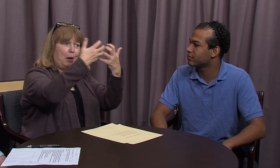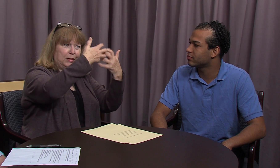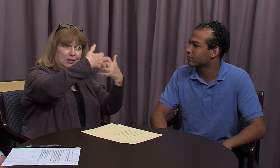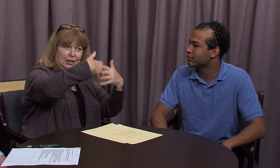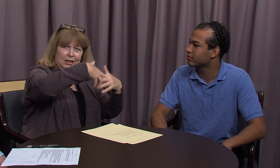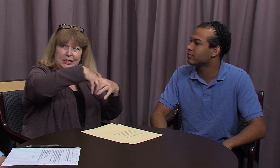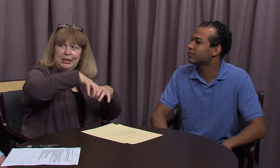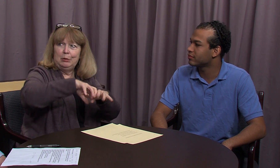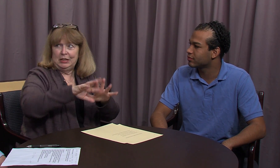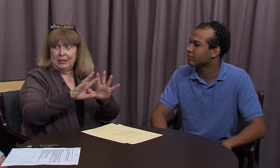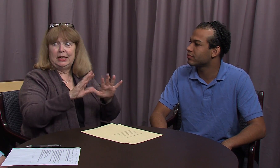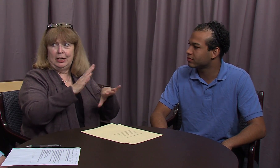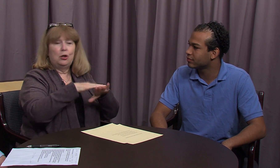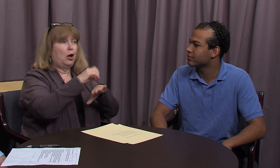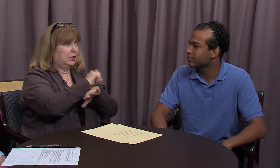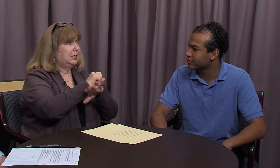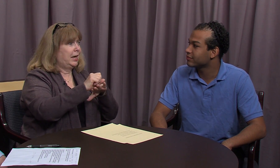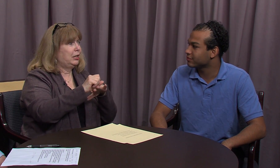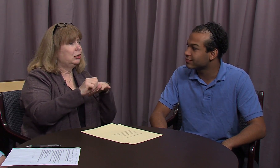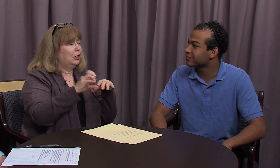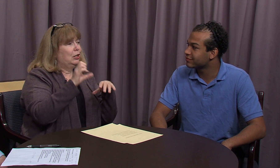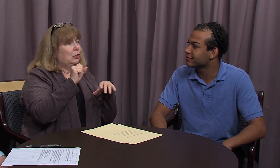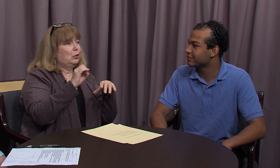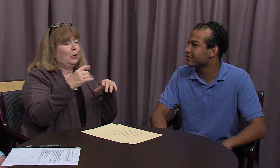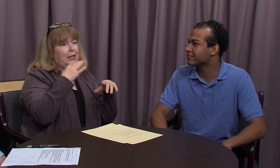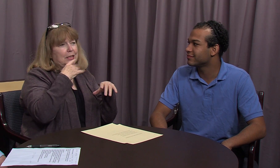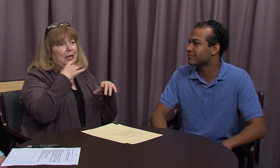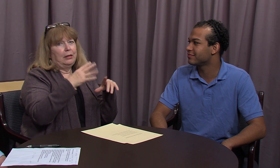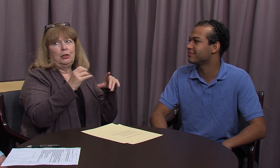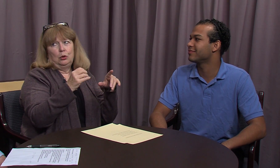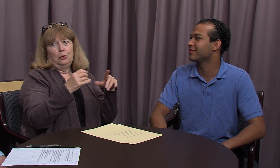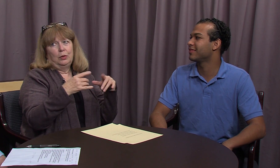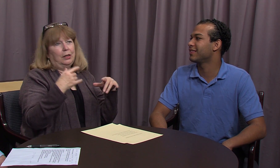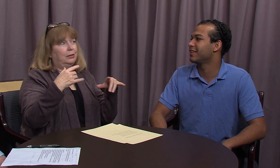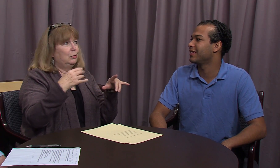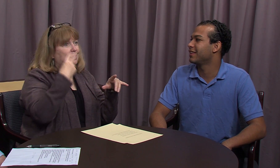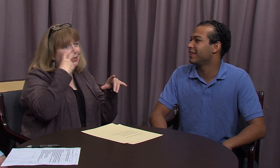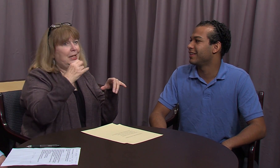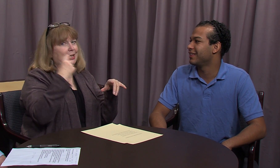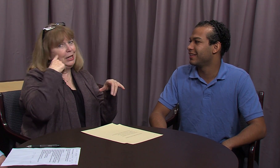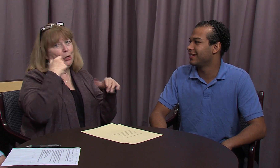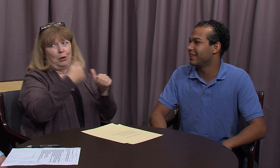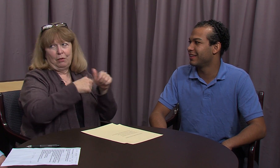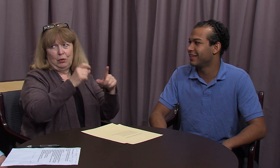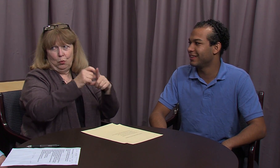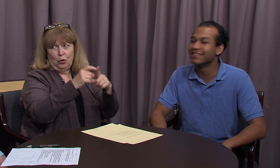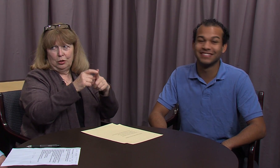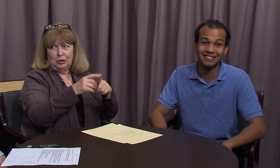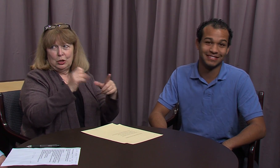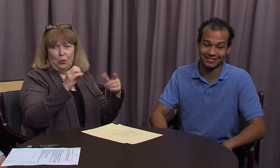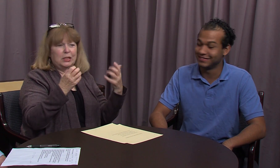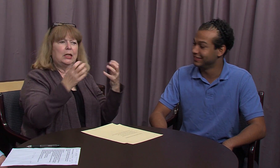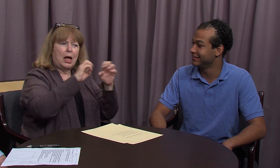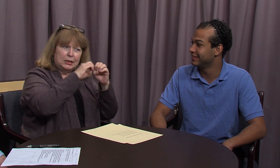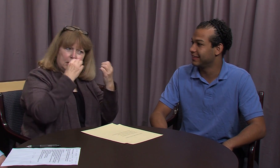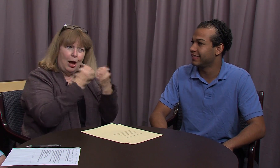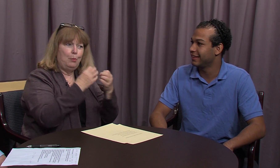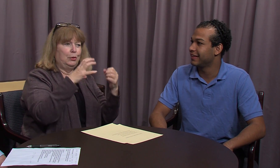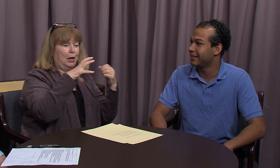happens seamlessly and on stage. So we like to say that you see and hear every word. So it's an ensemble